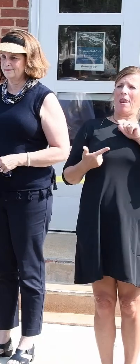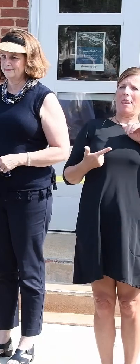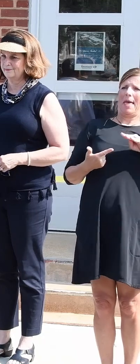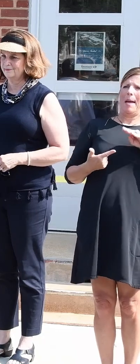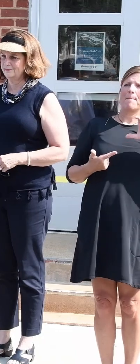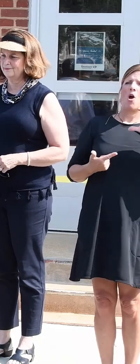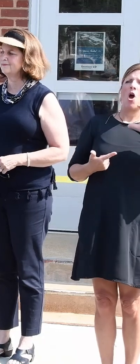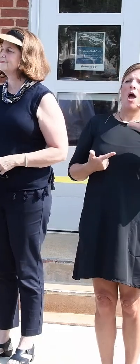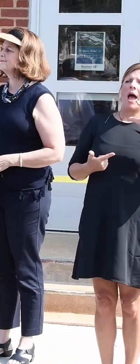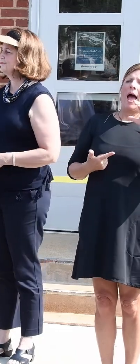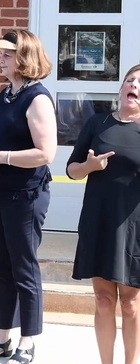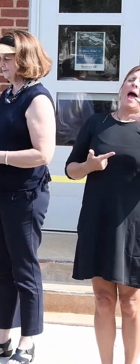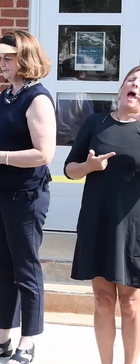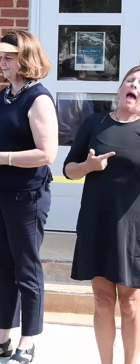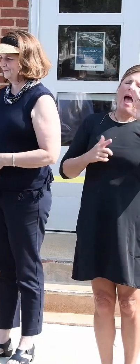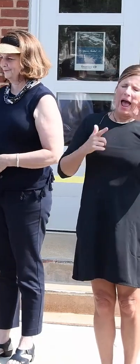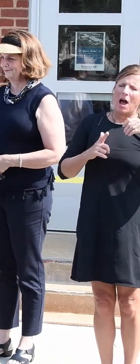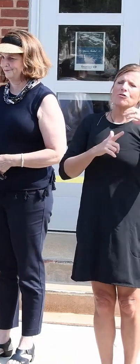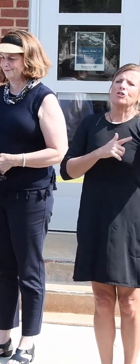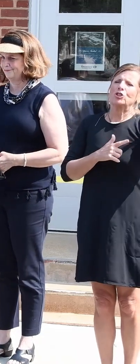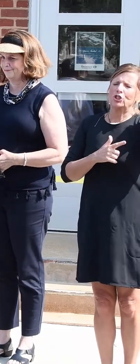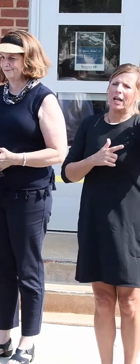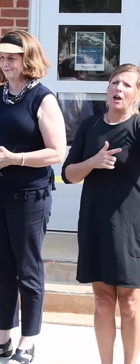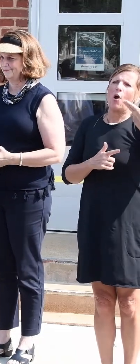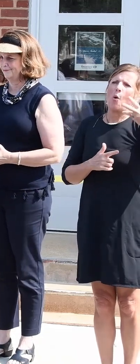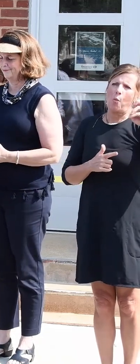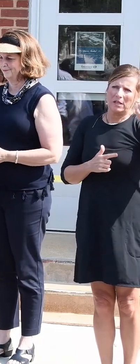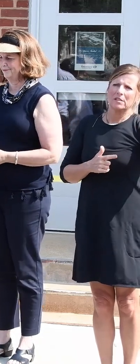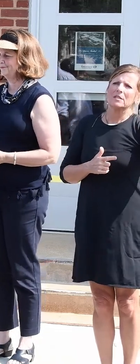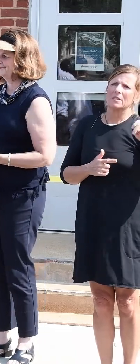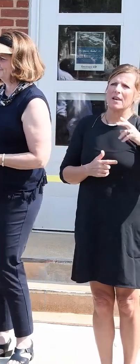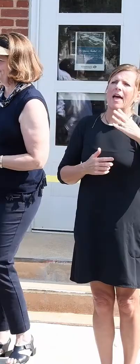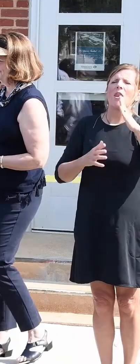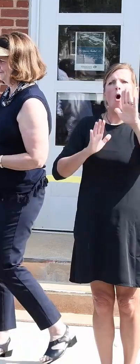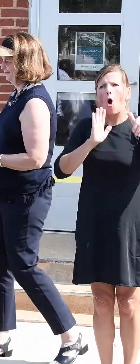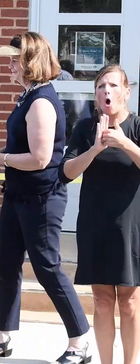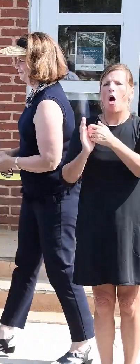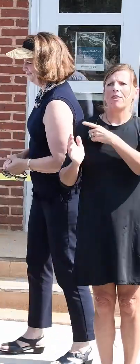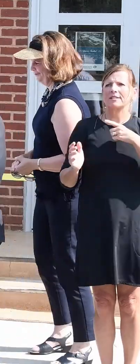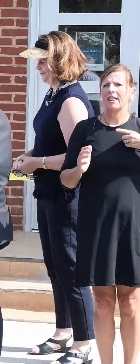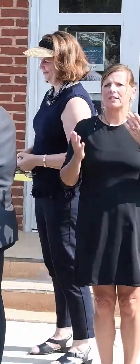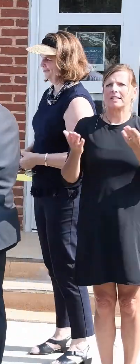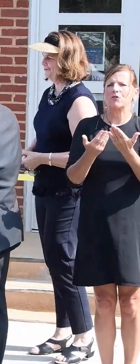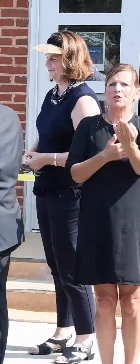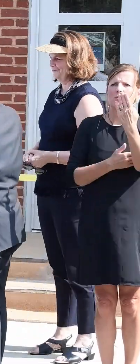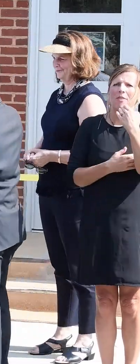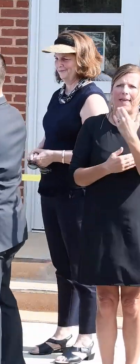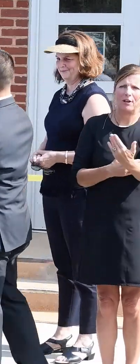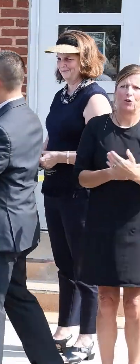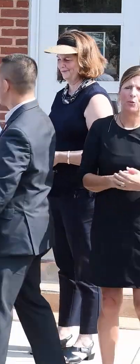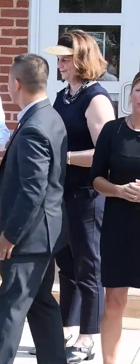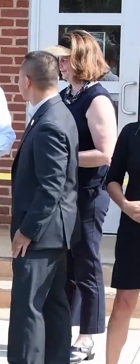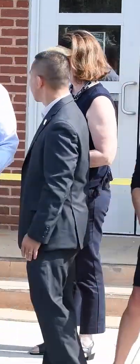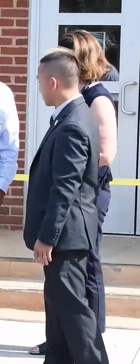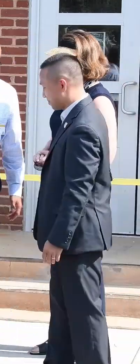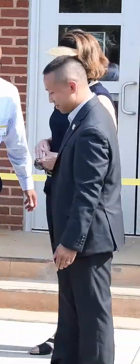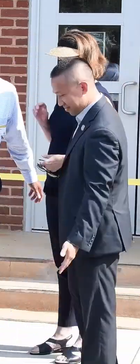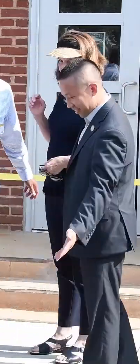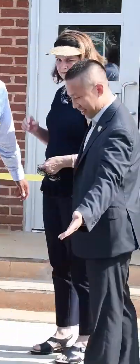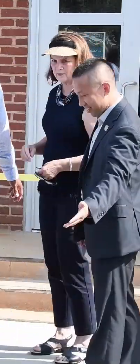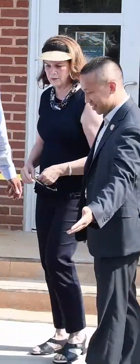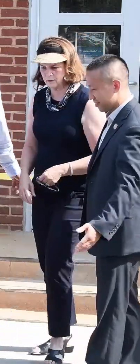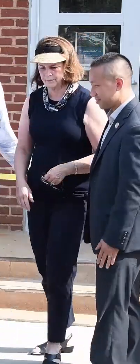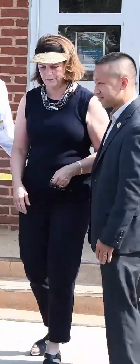Courtney Watson, and all of the members of the Howard County delegation here this morning. Thank you. Thank you.